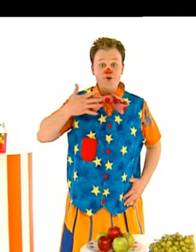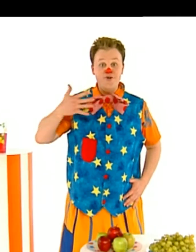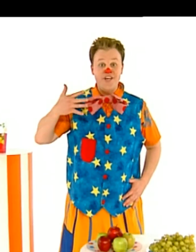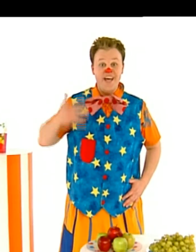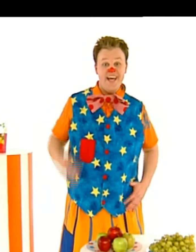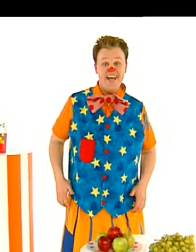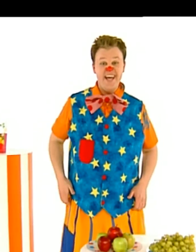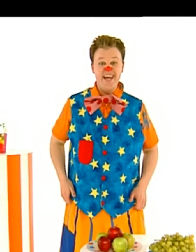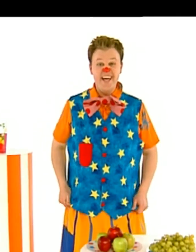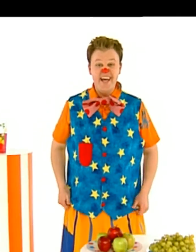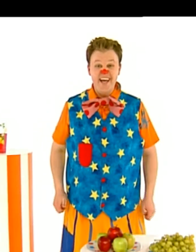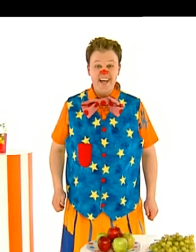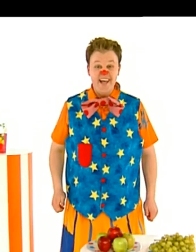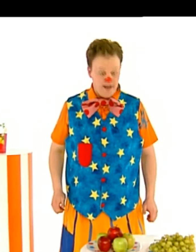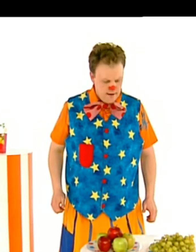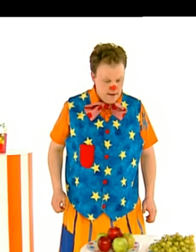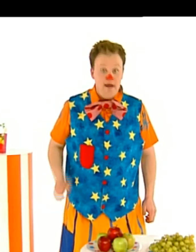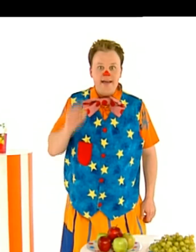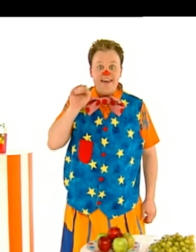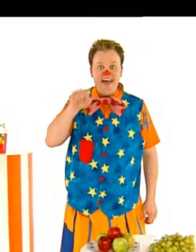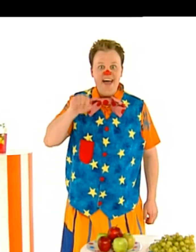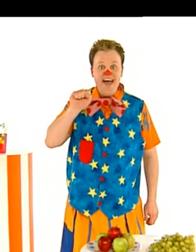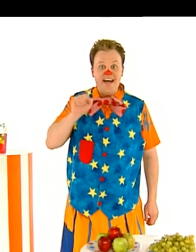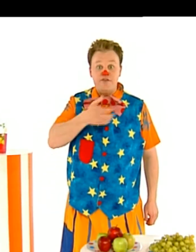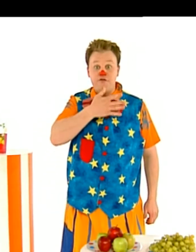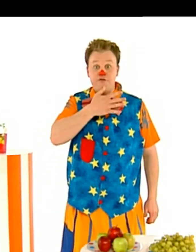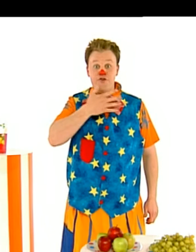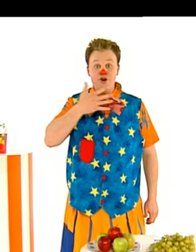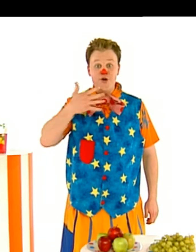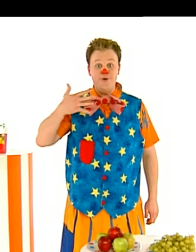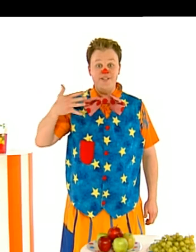Fruit. Fruit, Mr. Tumble? Yes, fruit.